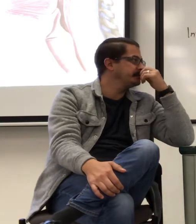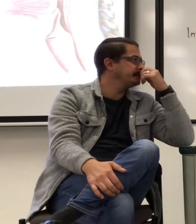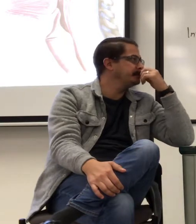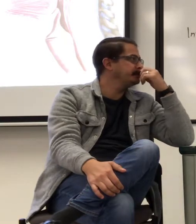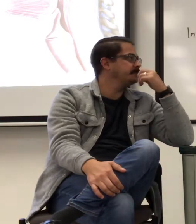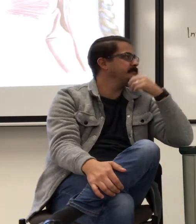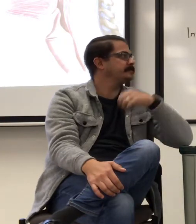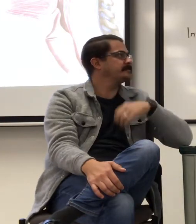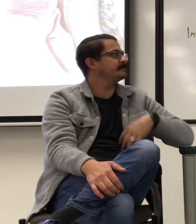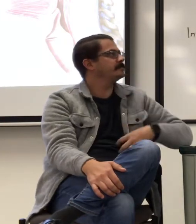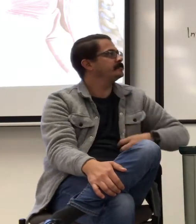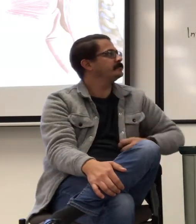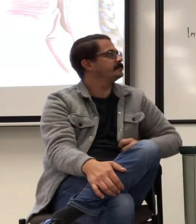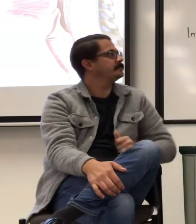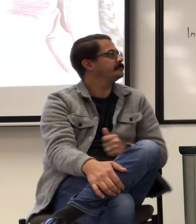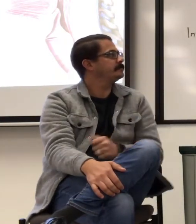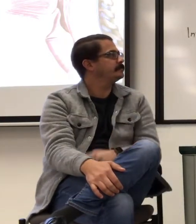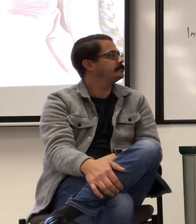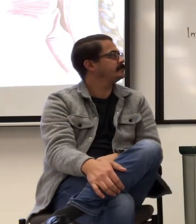I said you have fauces.